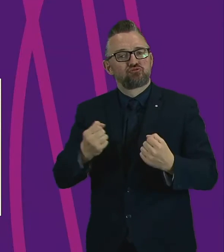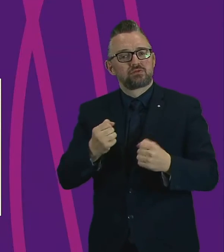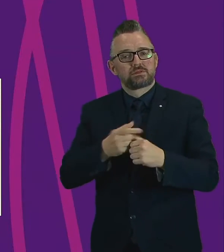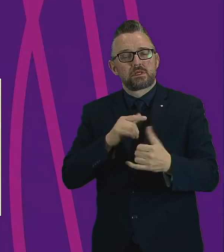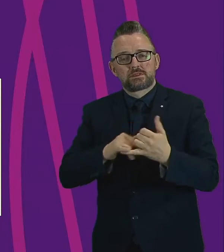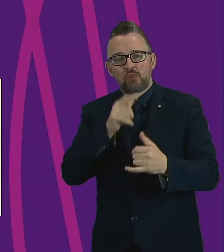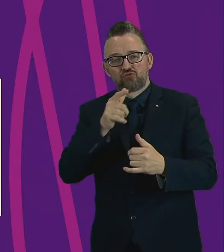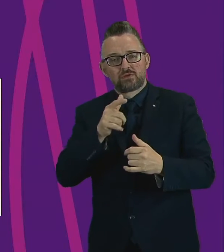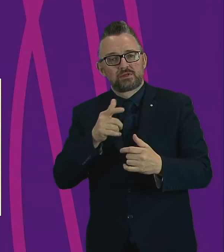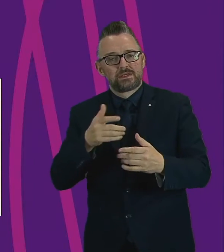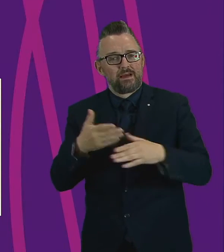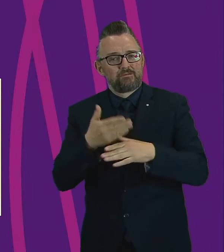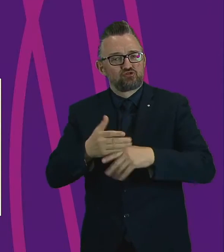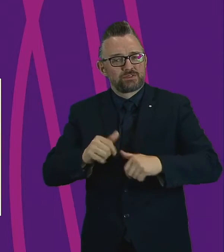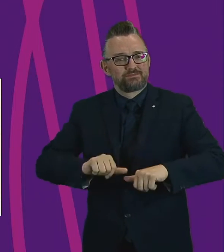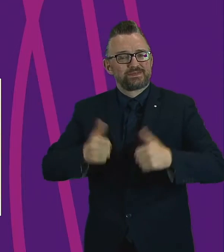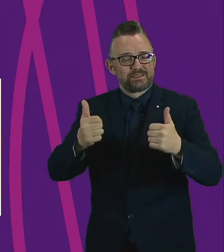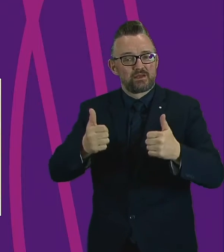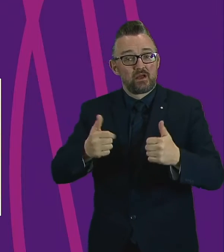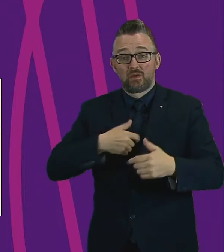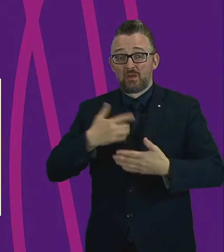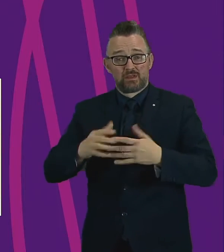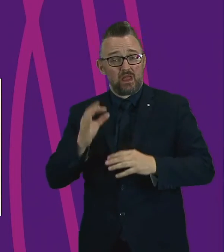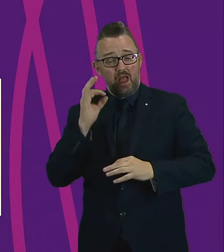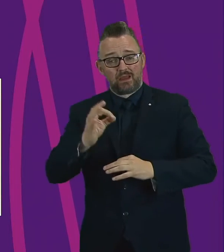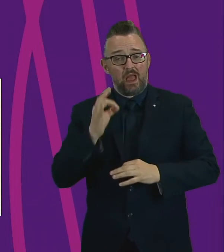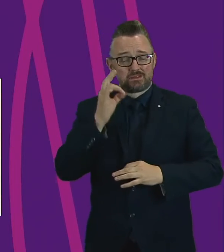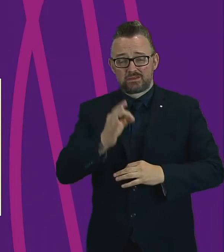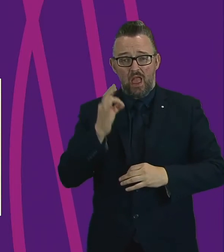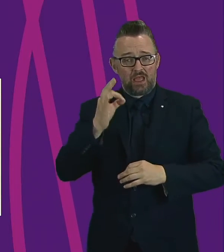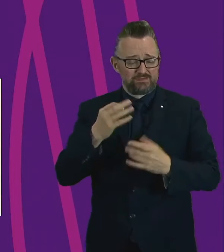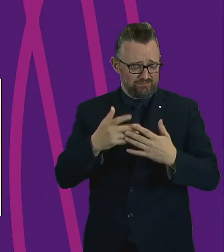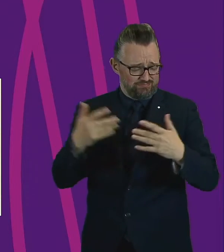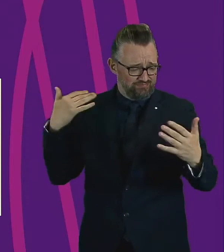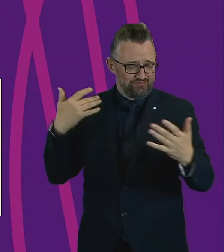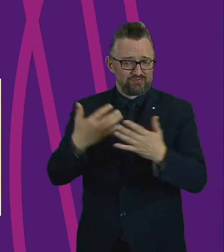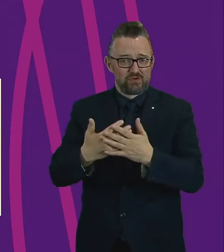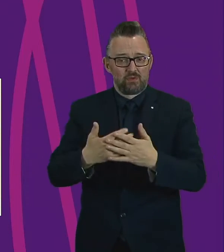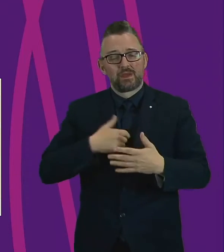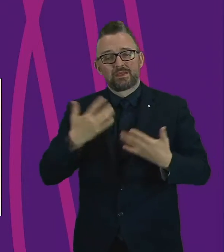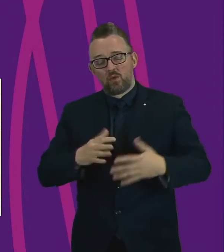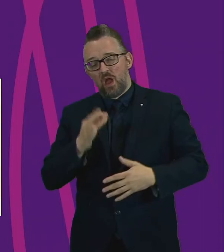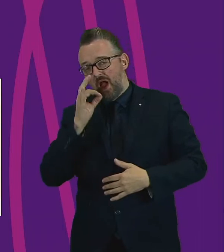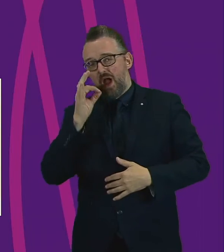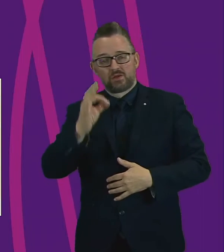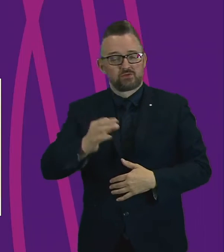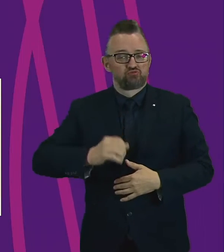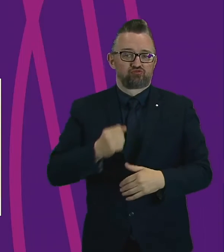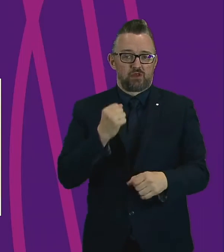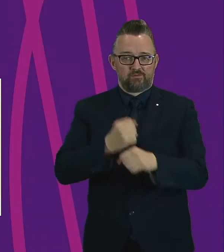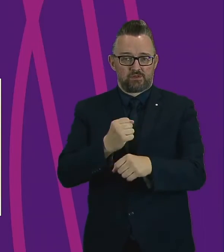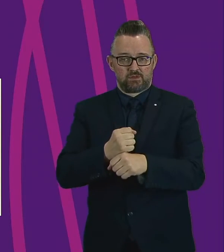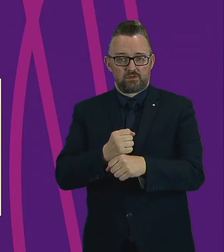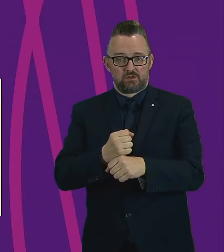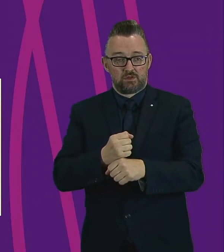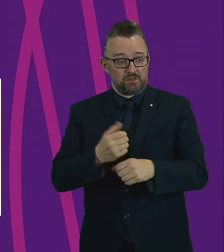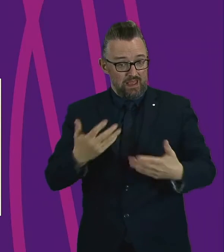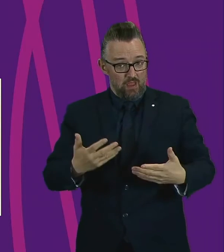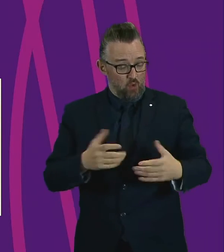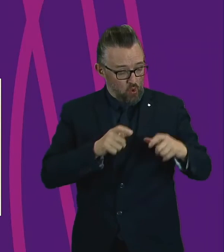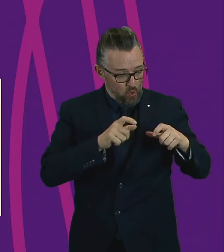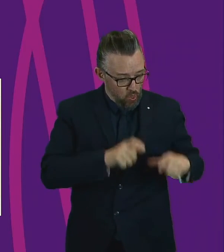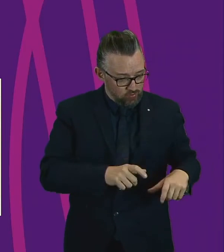Scottish Conservatives have been calling for this continuously. So can I use this opportunity to call on the Scottish Government to use this time in lockdown